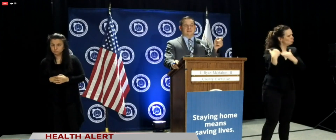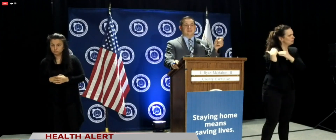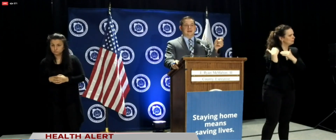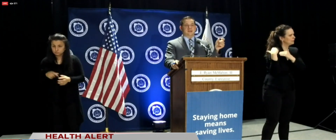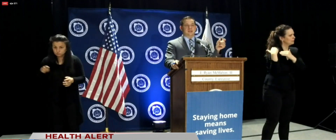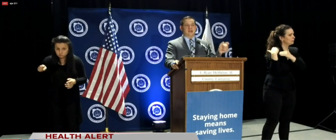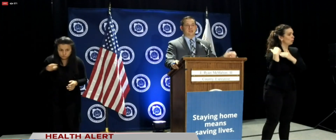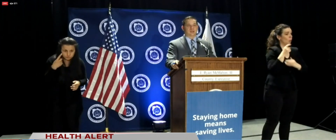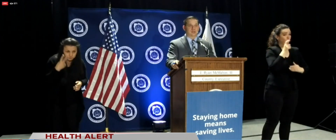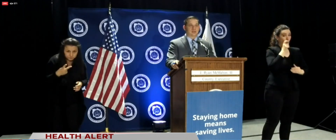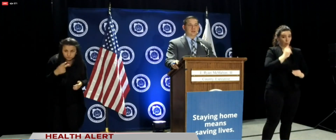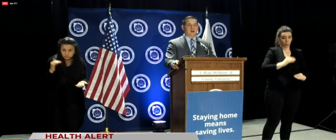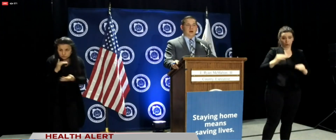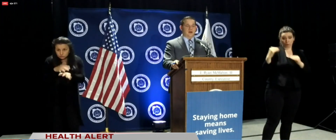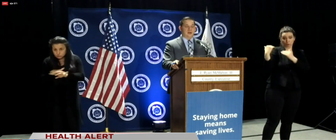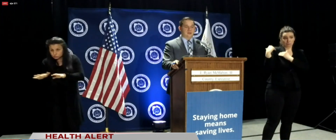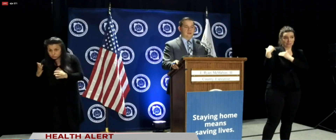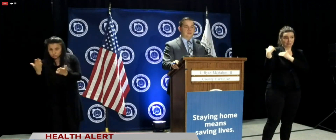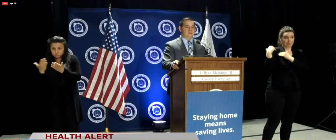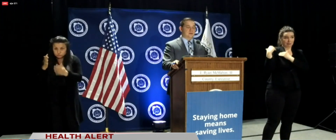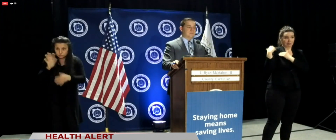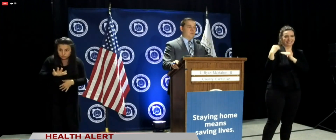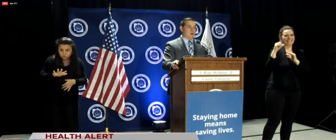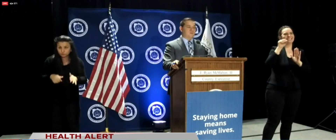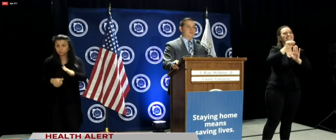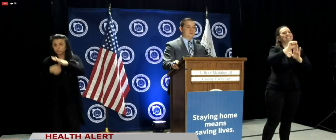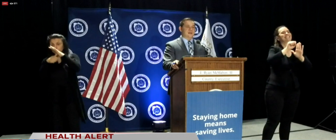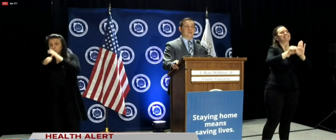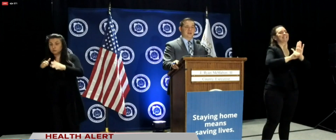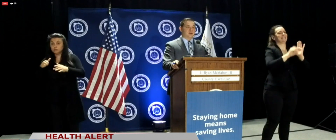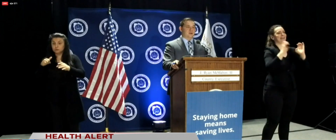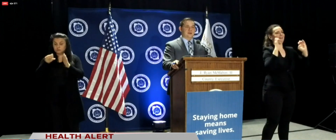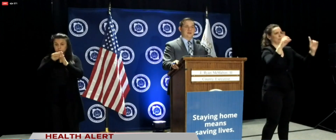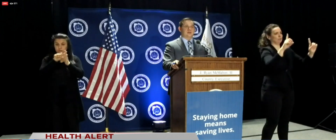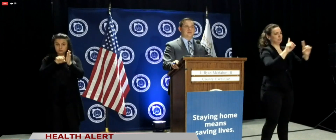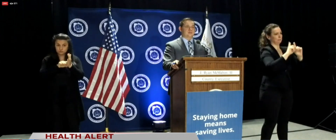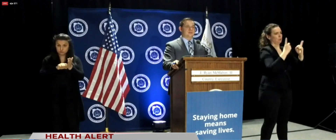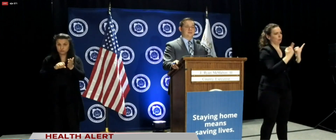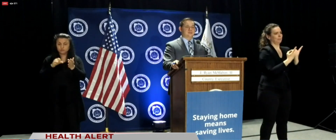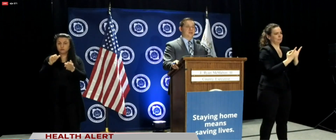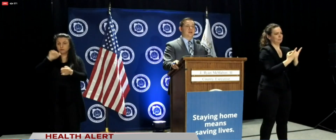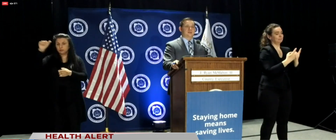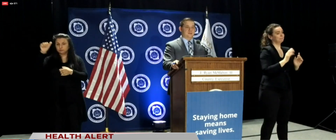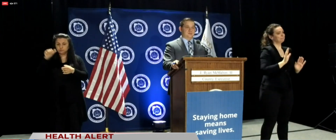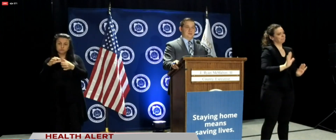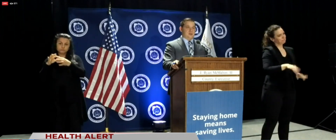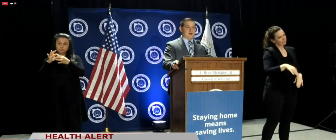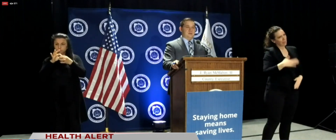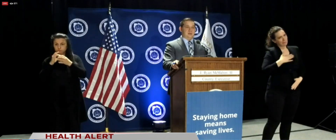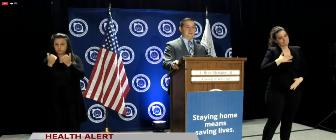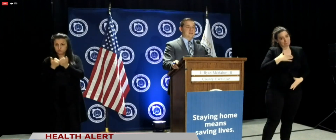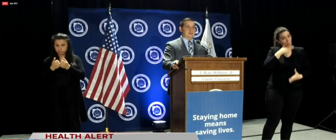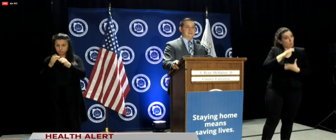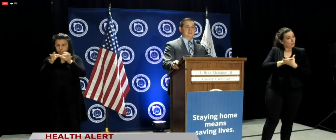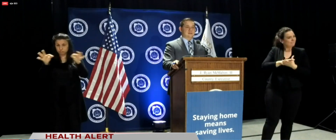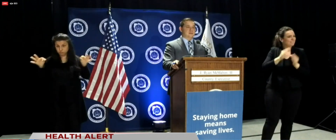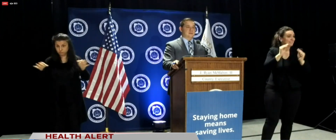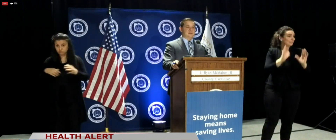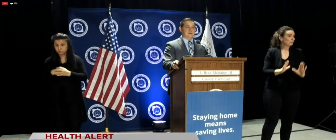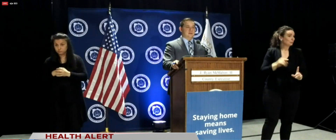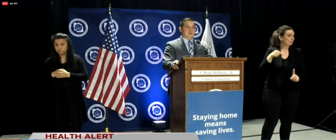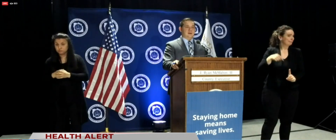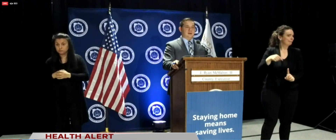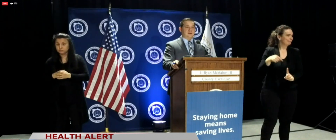directly to state education. And look, at my wife is an educator, and it is a challenge. I mean,